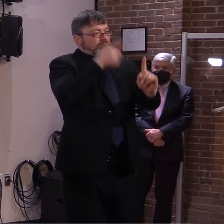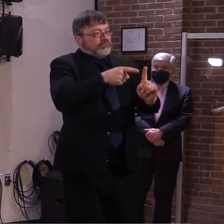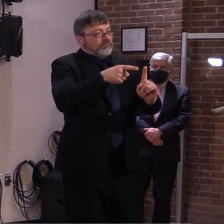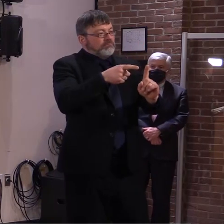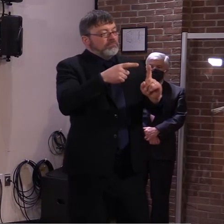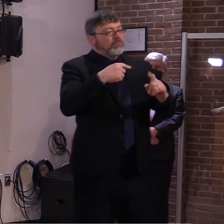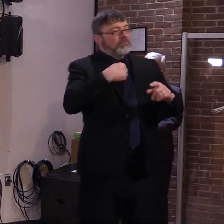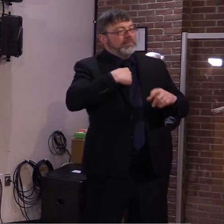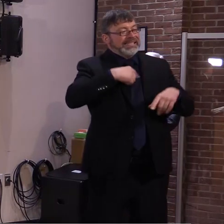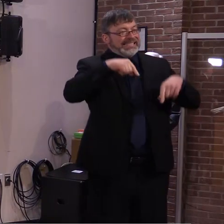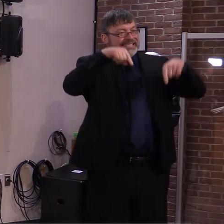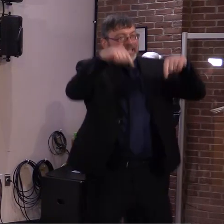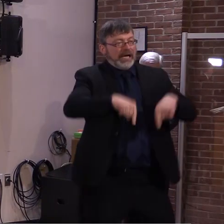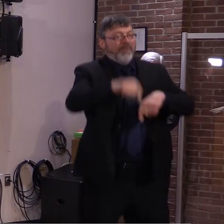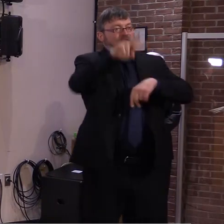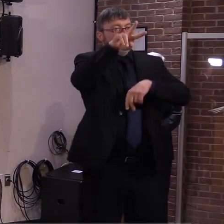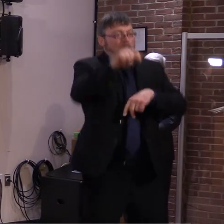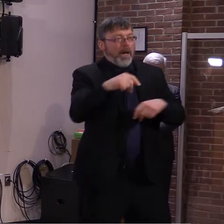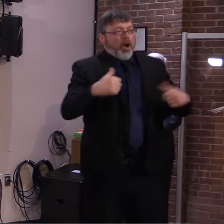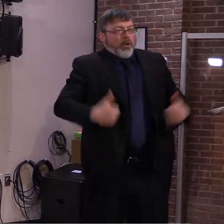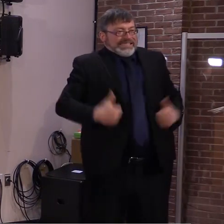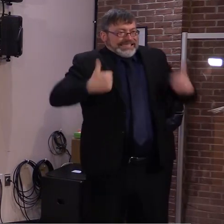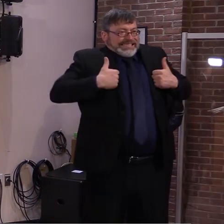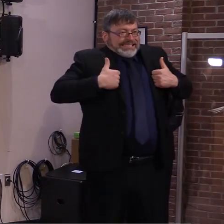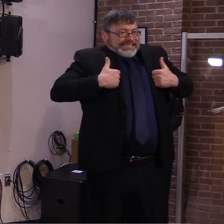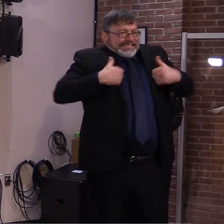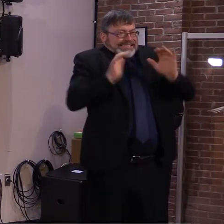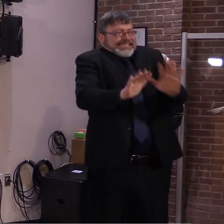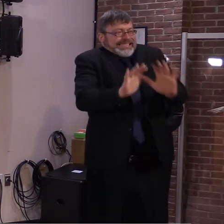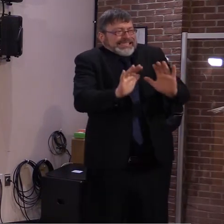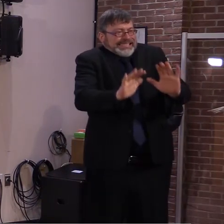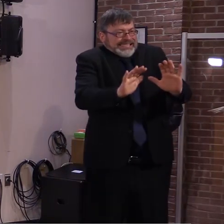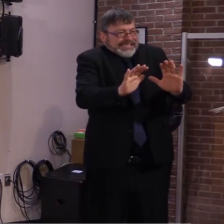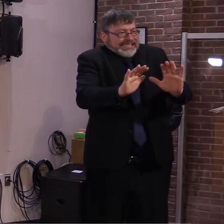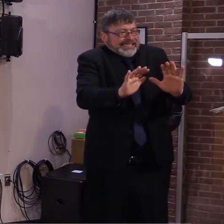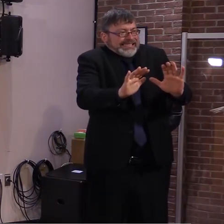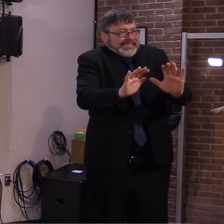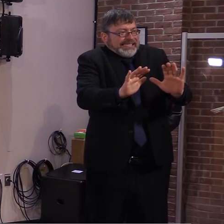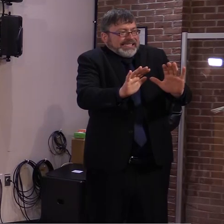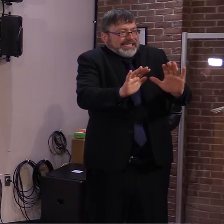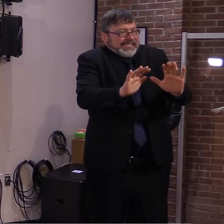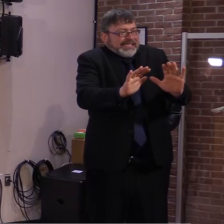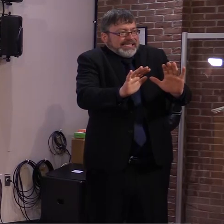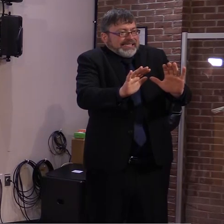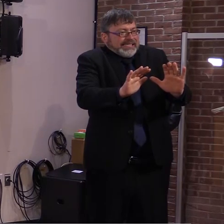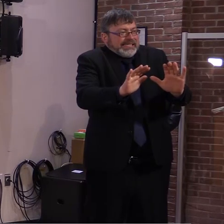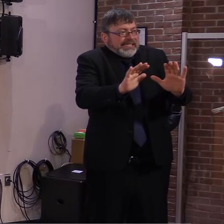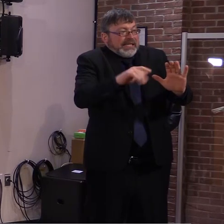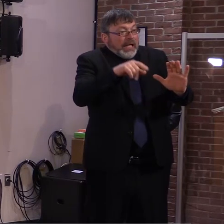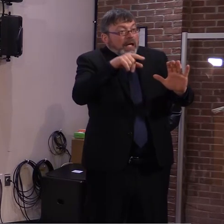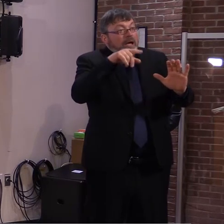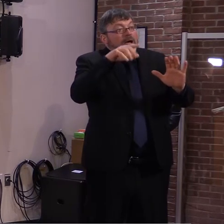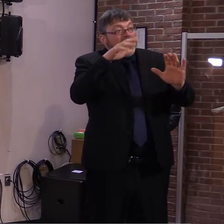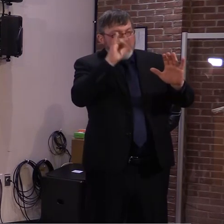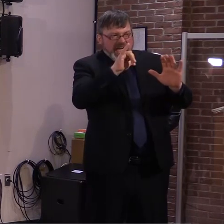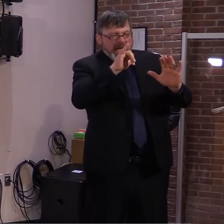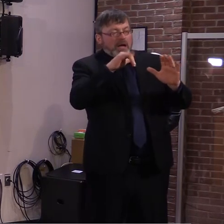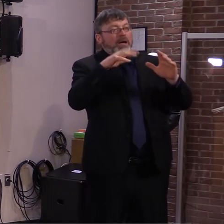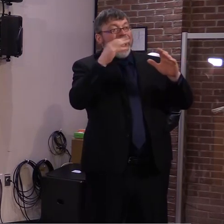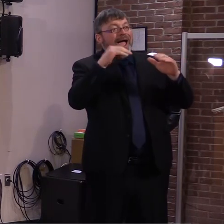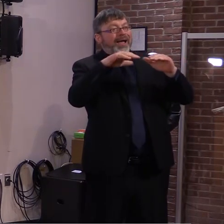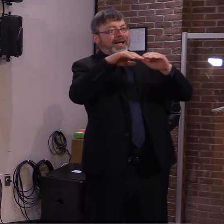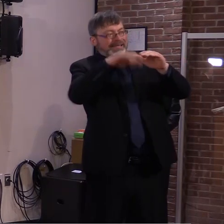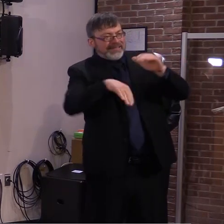opportunity, as well as those in high school, so that they could participate in somewhat of a milestone,